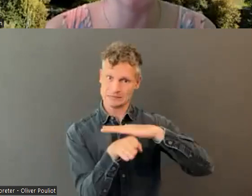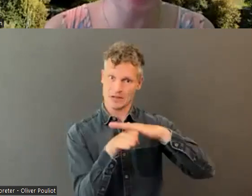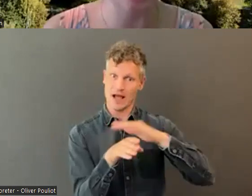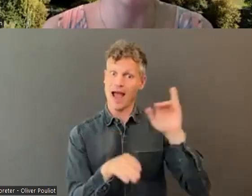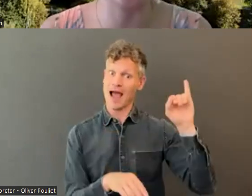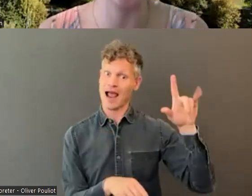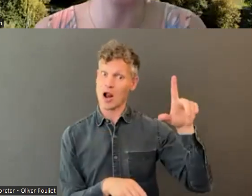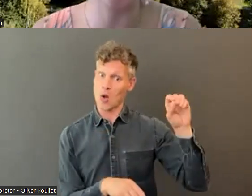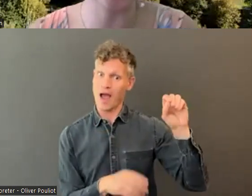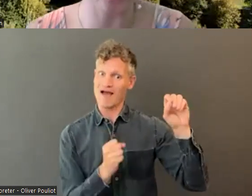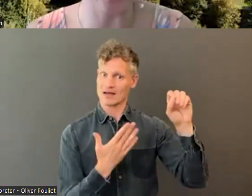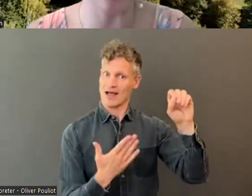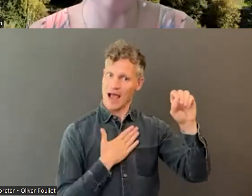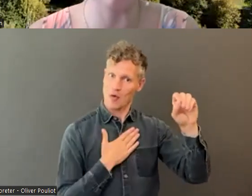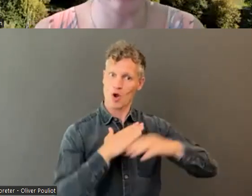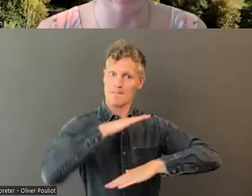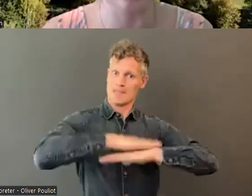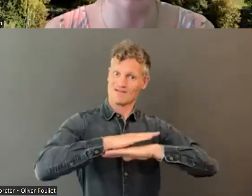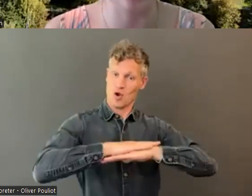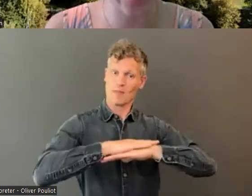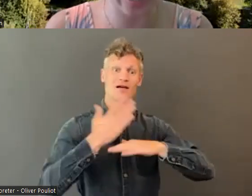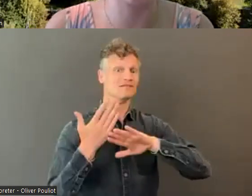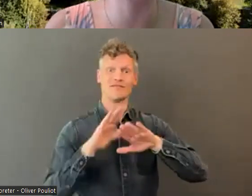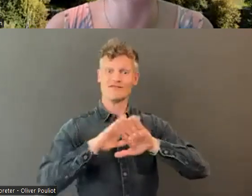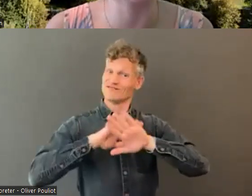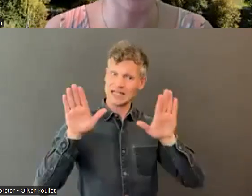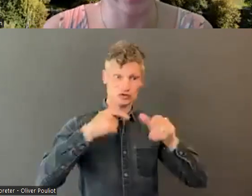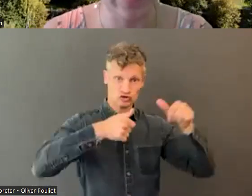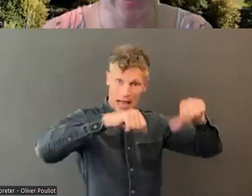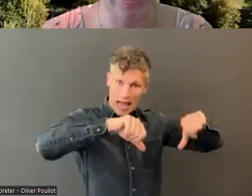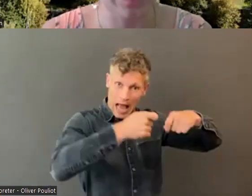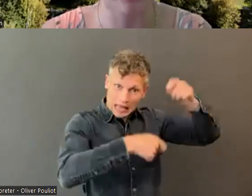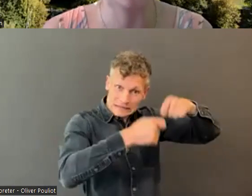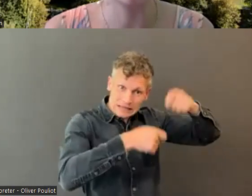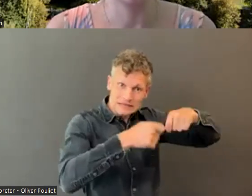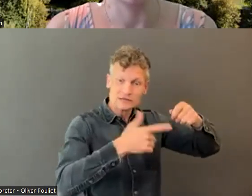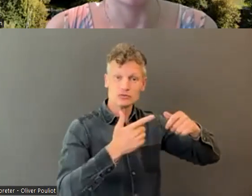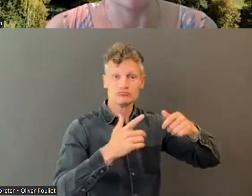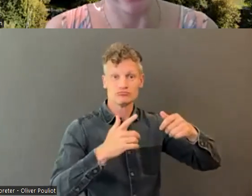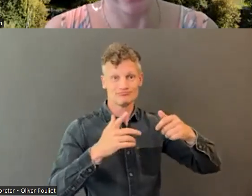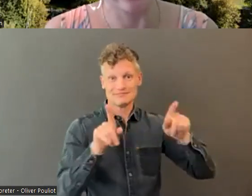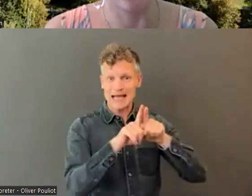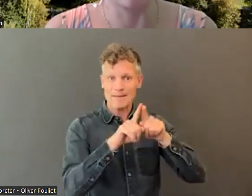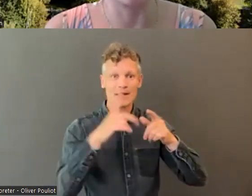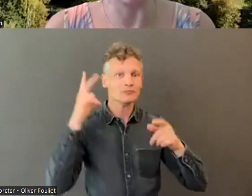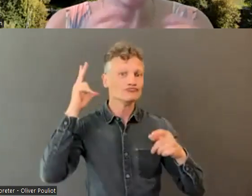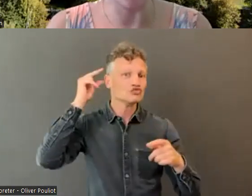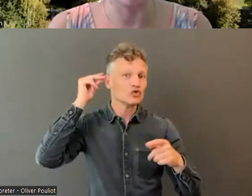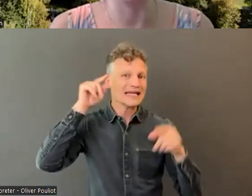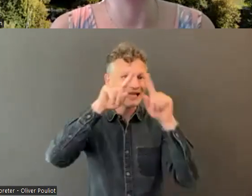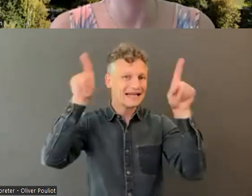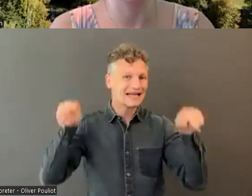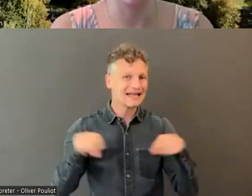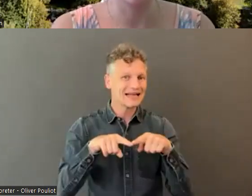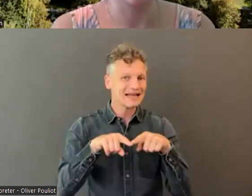been assessed for accessibility to screen readers to ensure the actual platform itself is accessible. And secondly, to make sure the documents